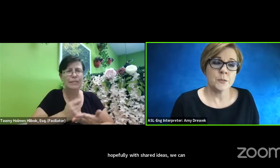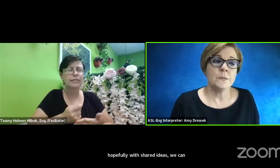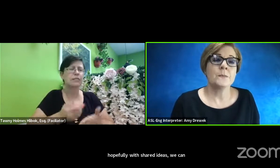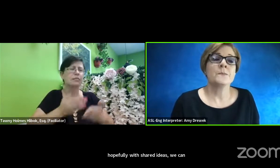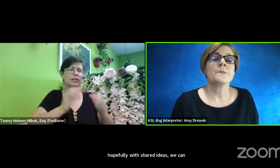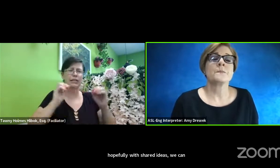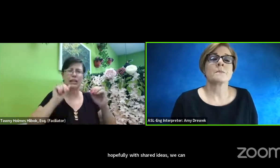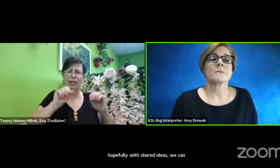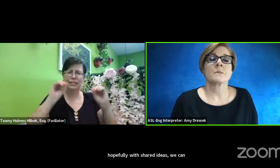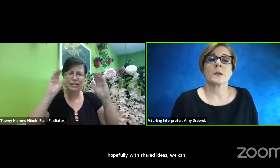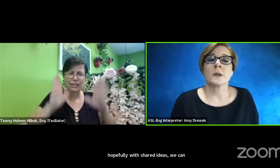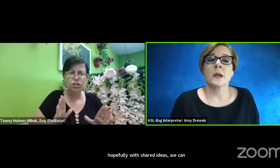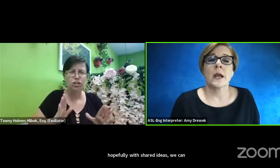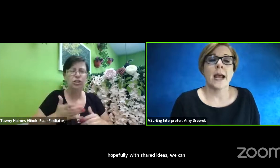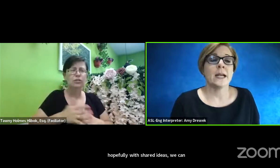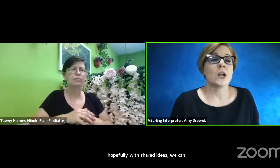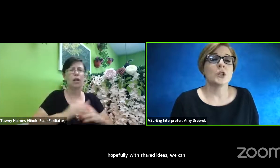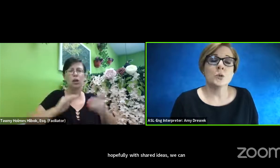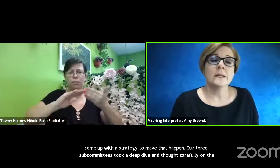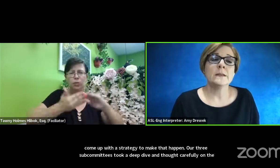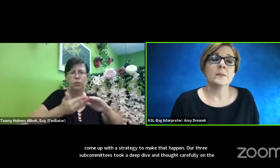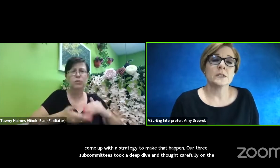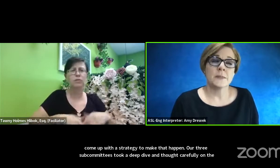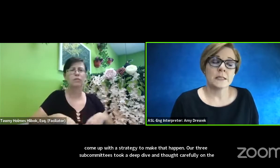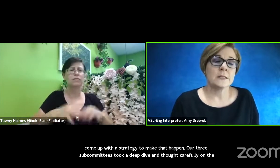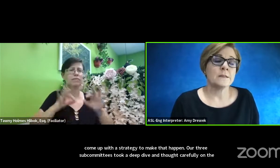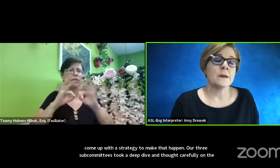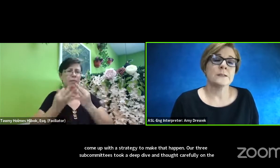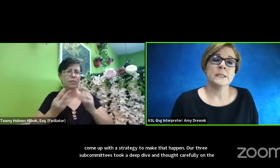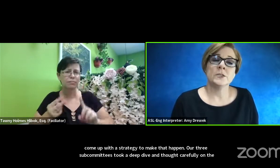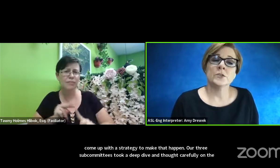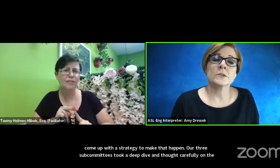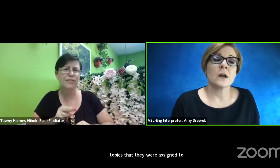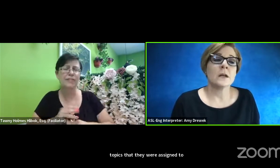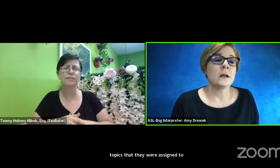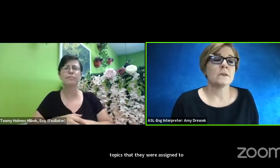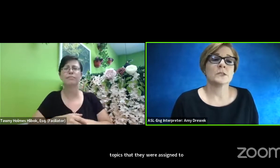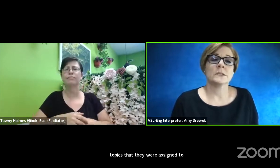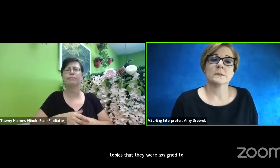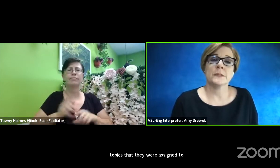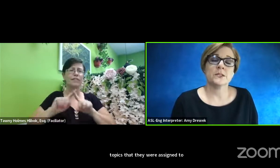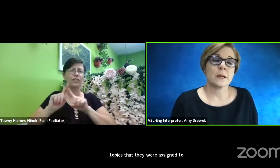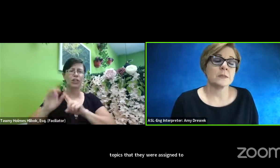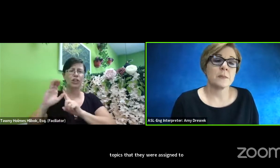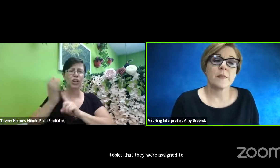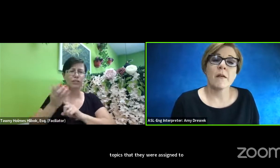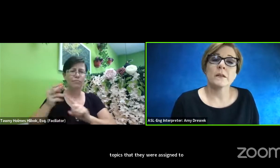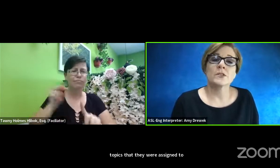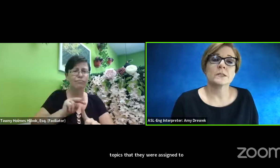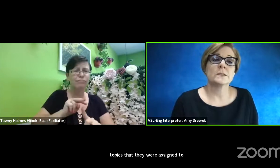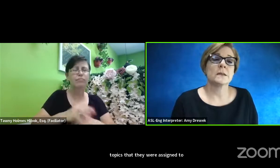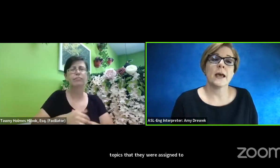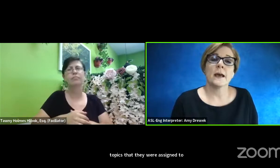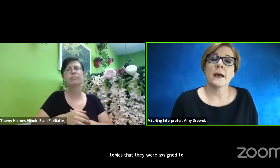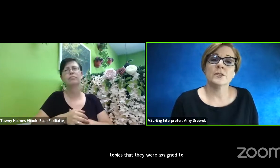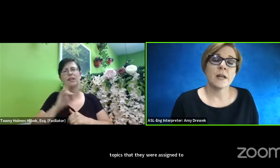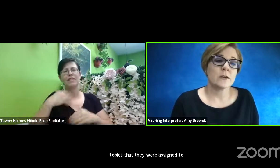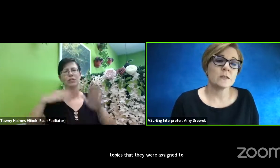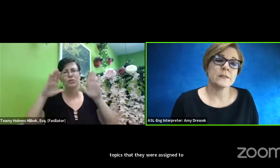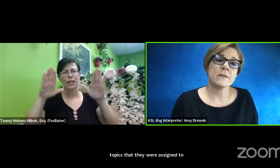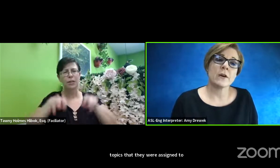look into, and included the perspective of teachers, audiologists, speech language